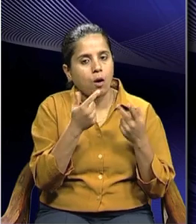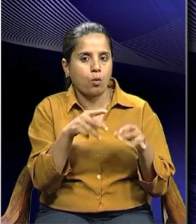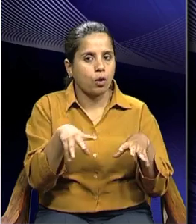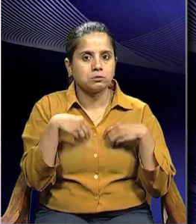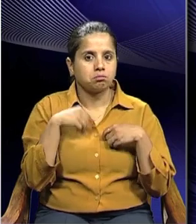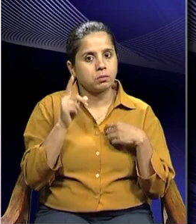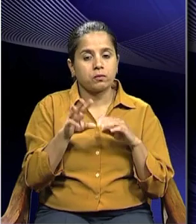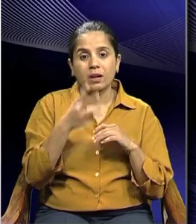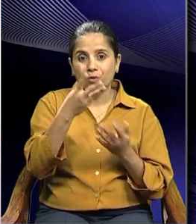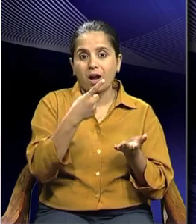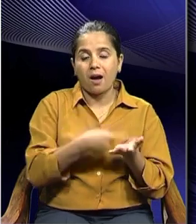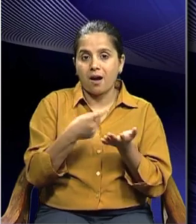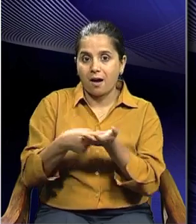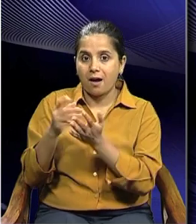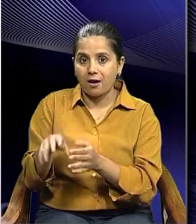3R framework